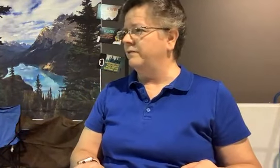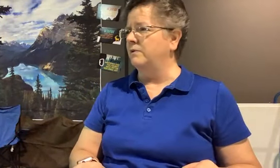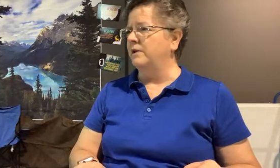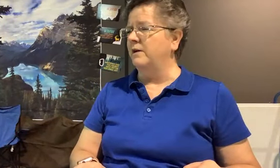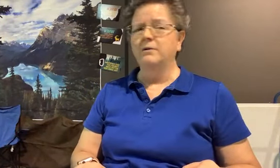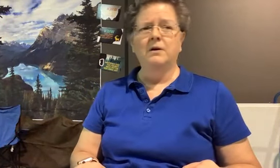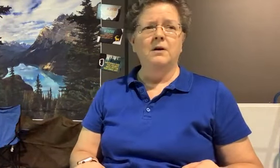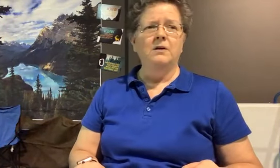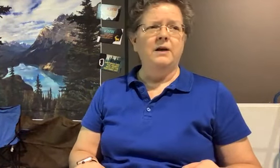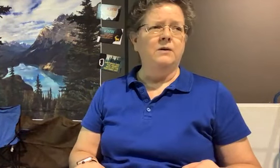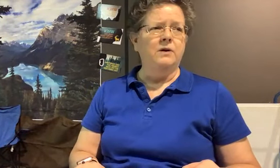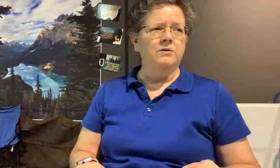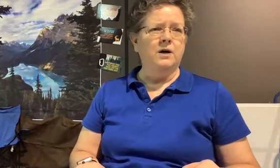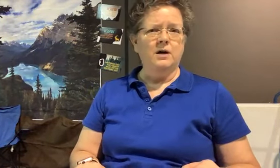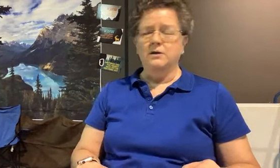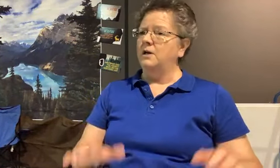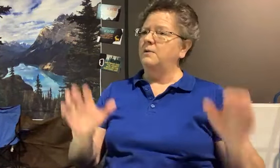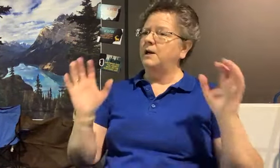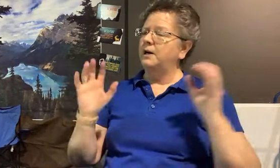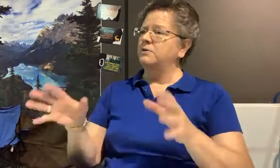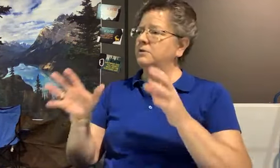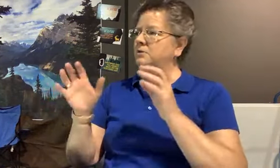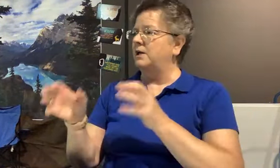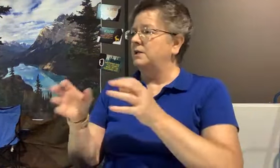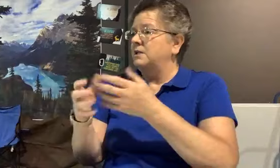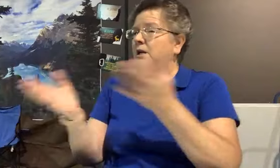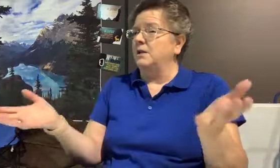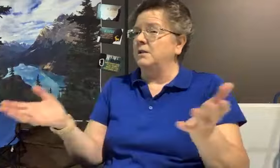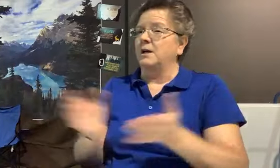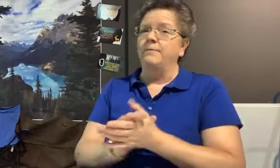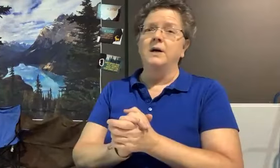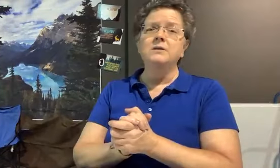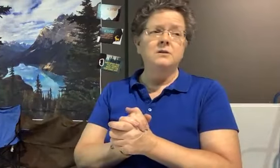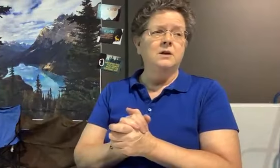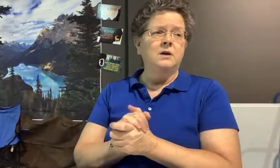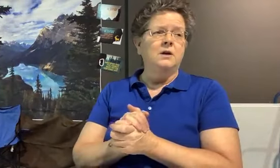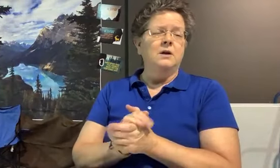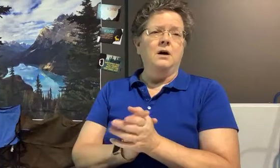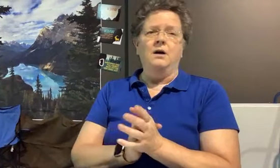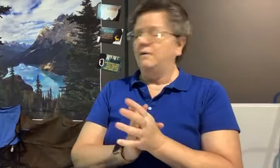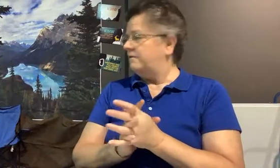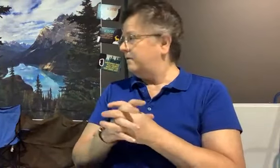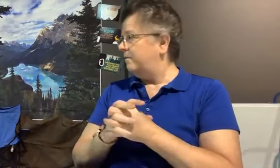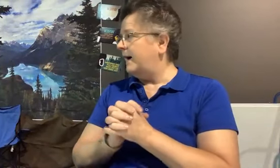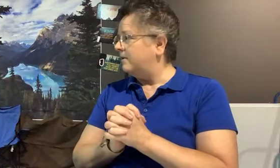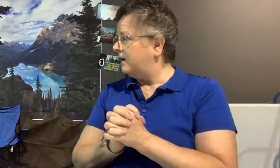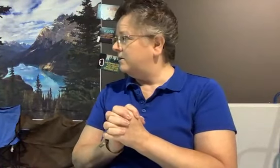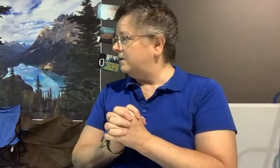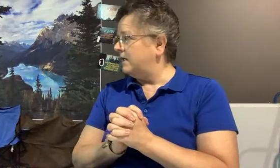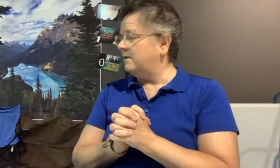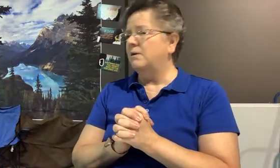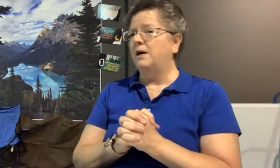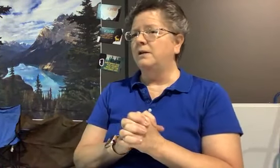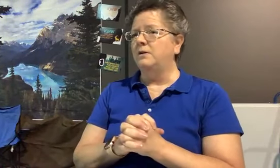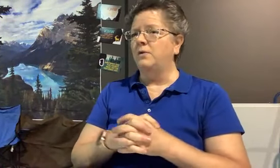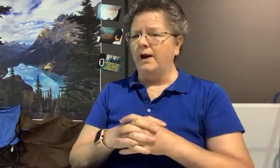overview without anyone else talking. Did anybody else do any study, anything I missed of background on Zechariah that you want to